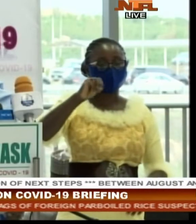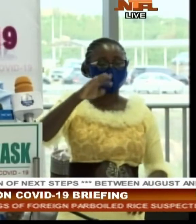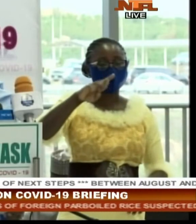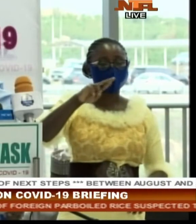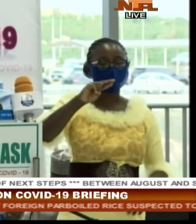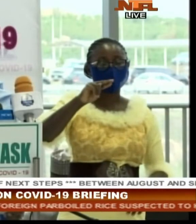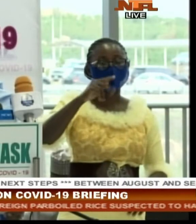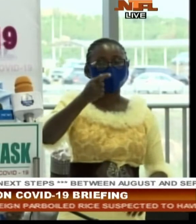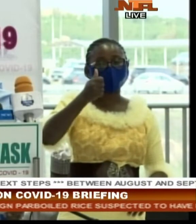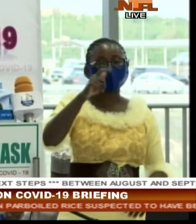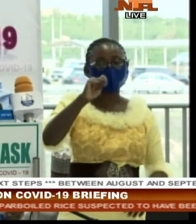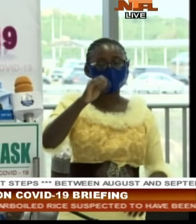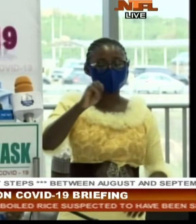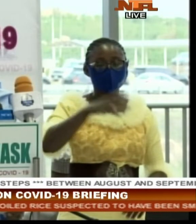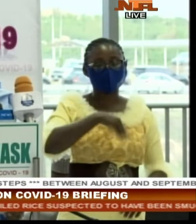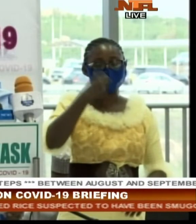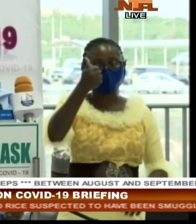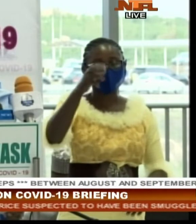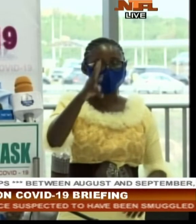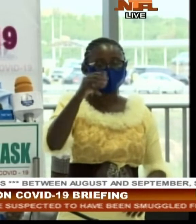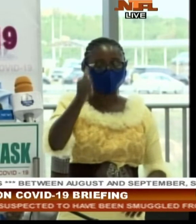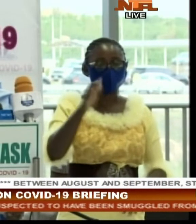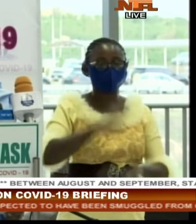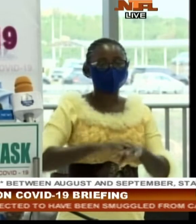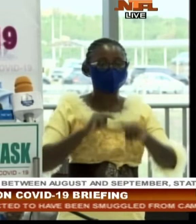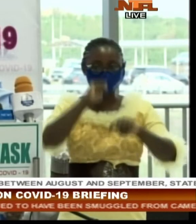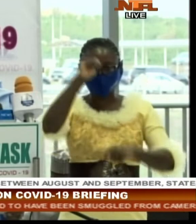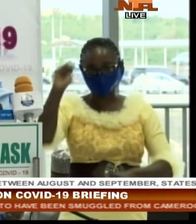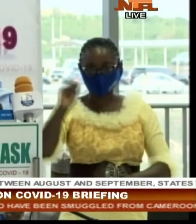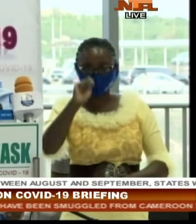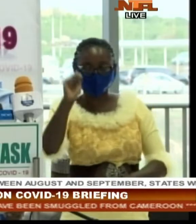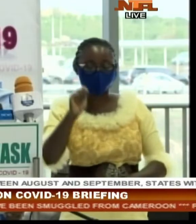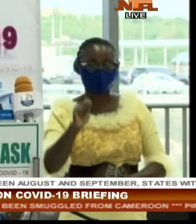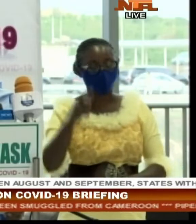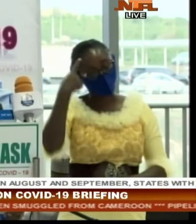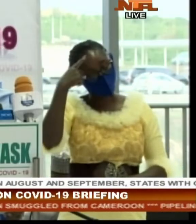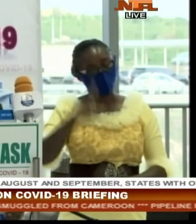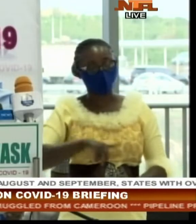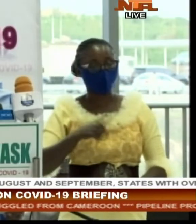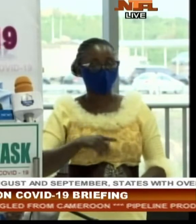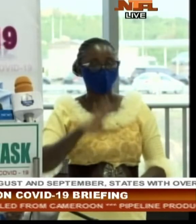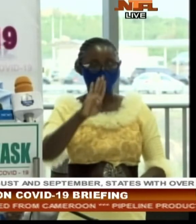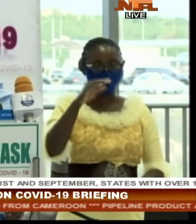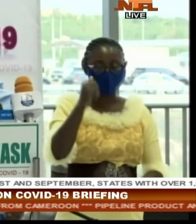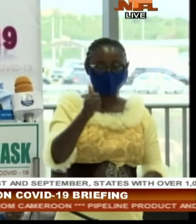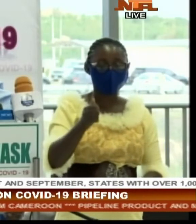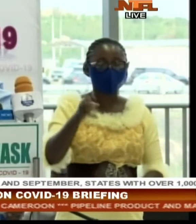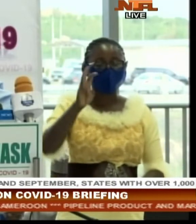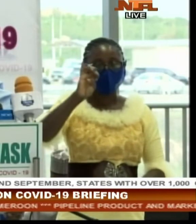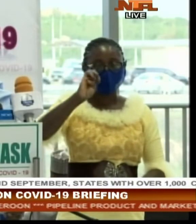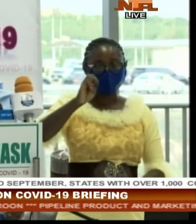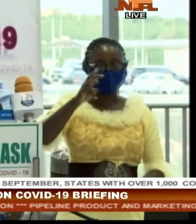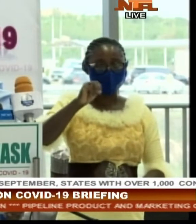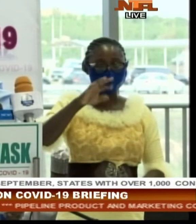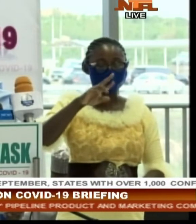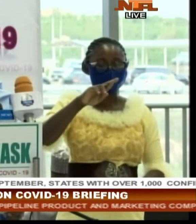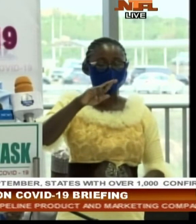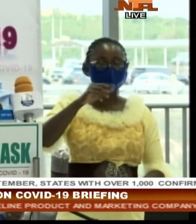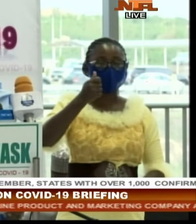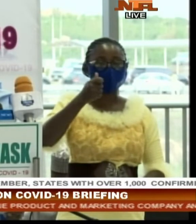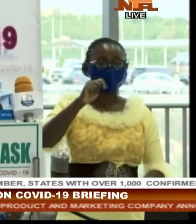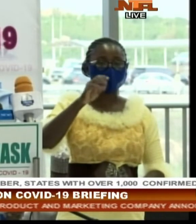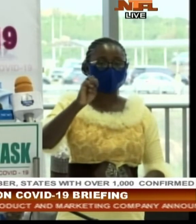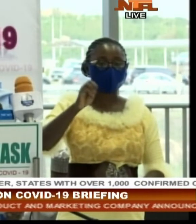and AWA. On Tuesday, for Lagos, BA, Emirates, Egypt Air,